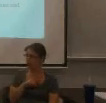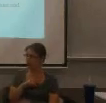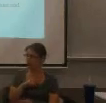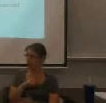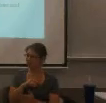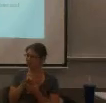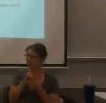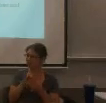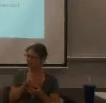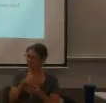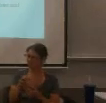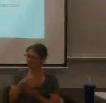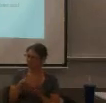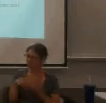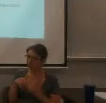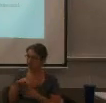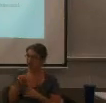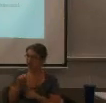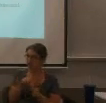physical properties of water.